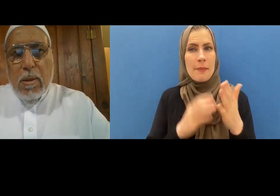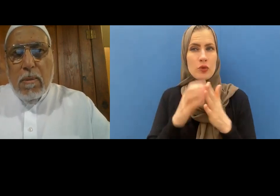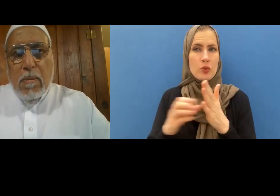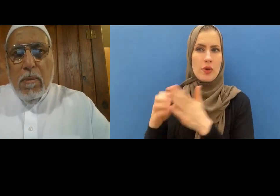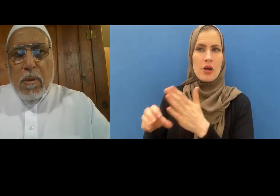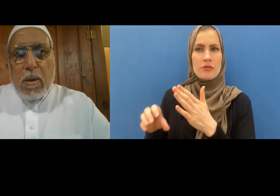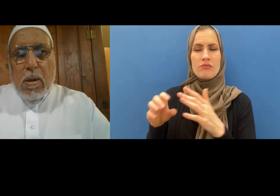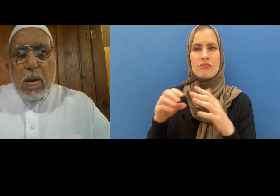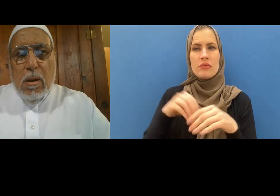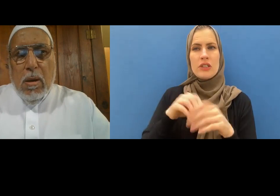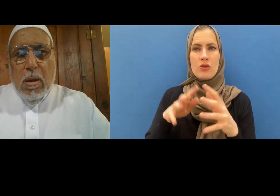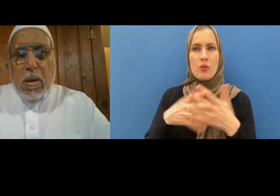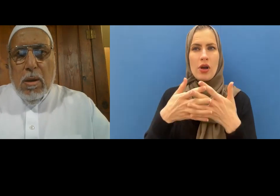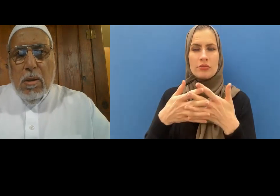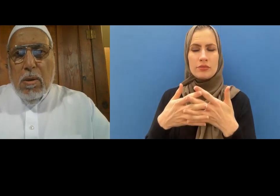Quran,